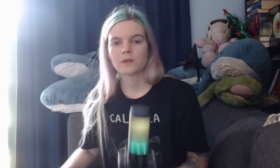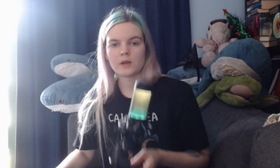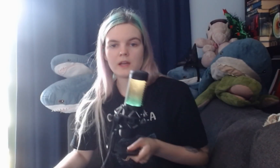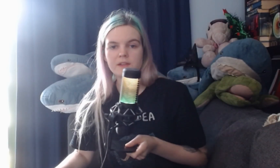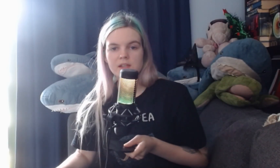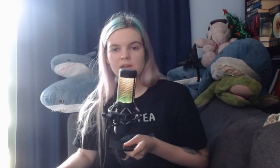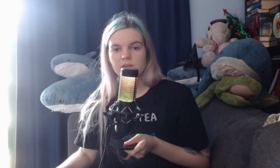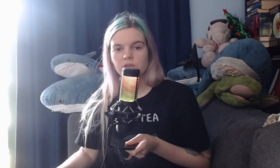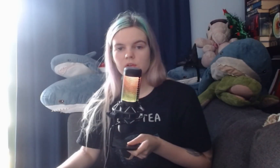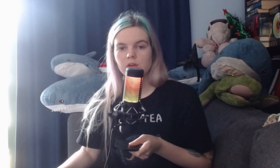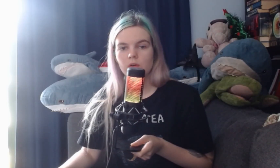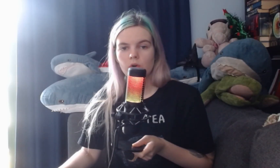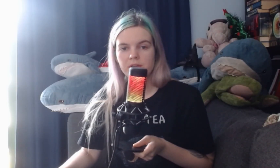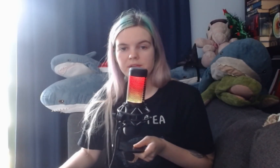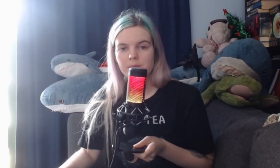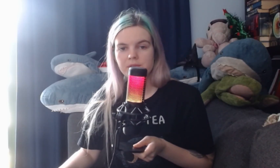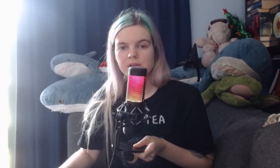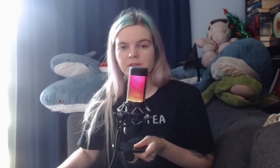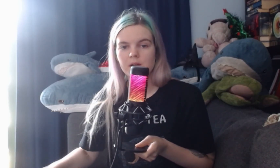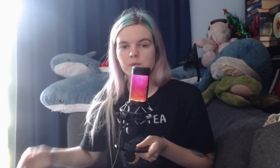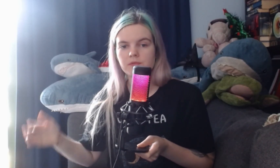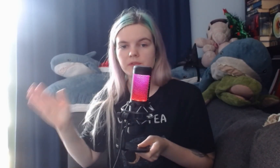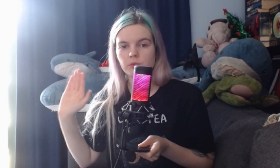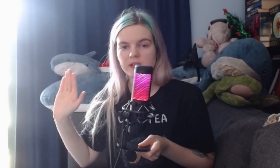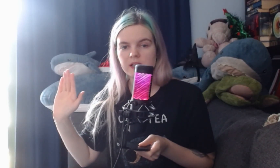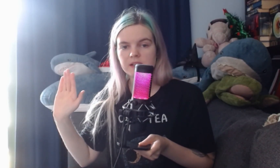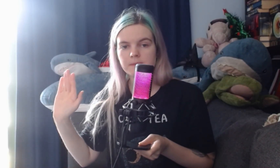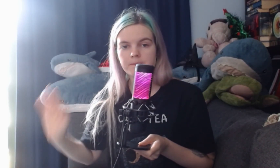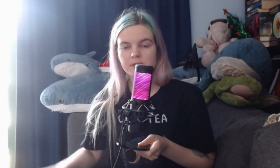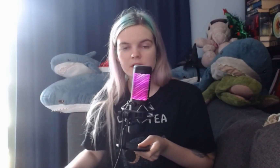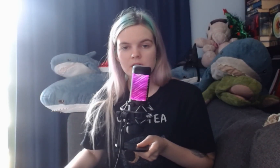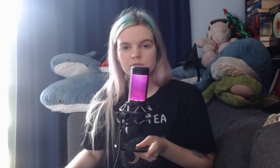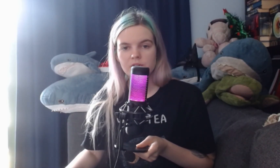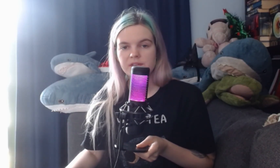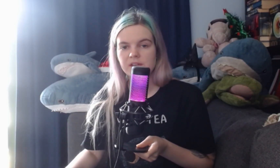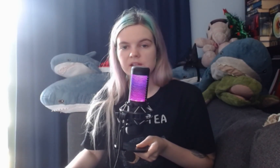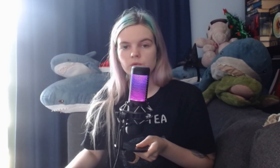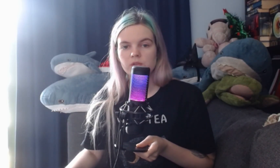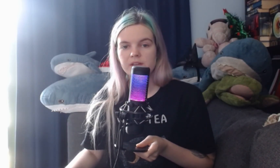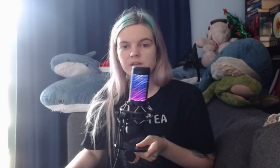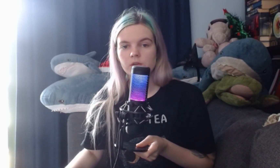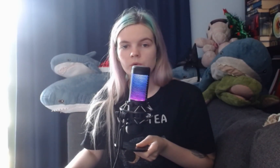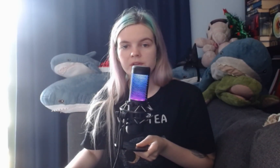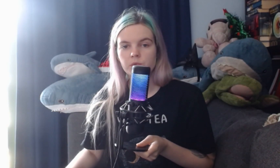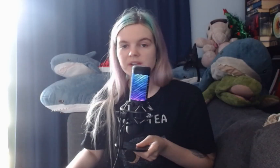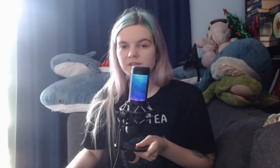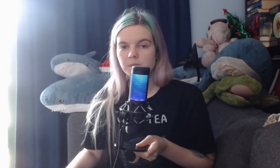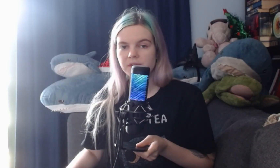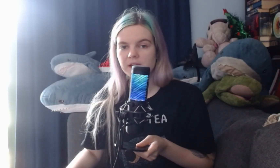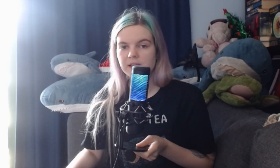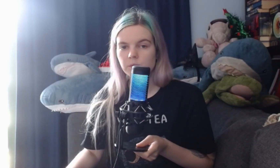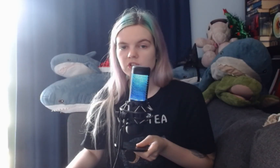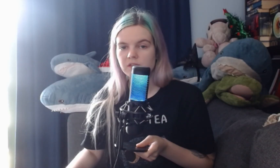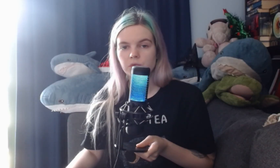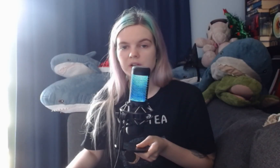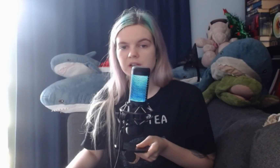And he does it, all the examples he does are with his right hand. Of course, I know literally nothing about sign language. I have no idea if it